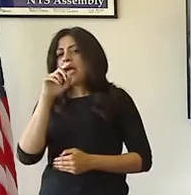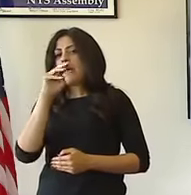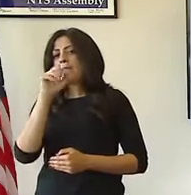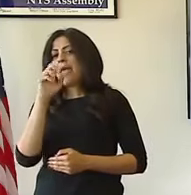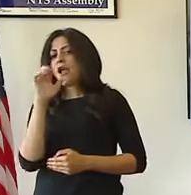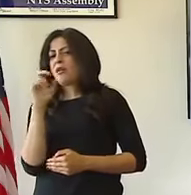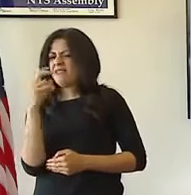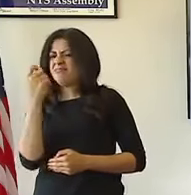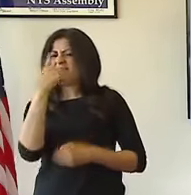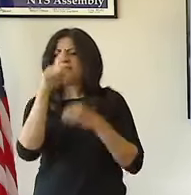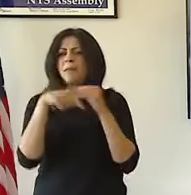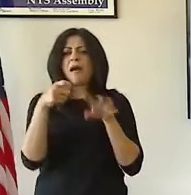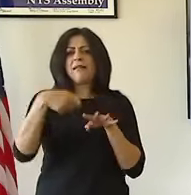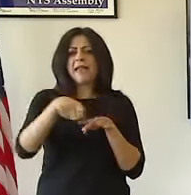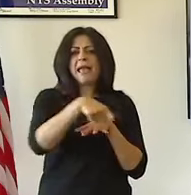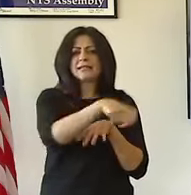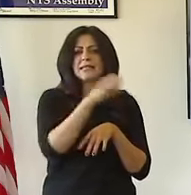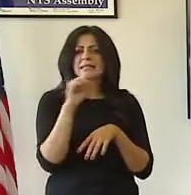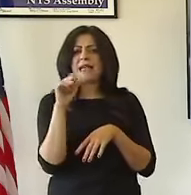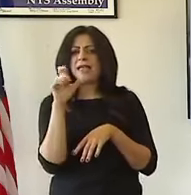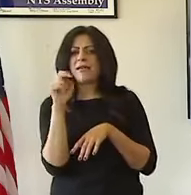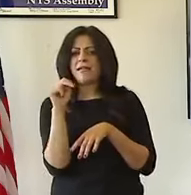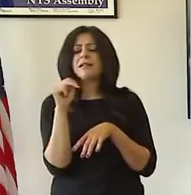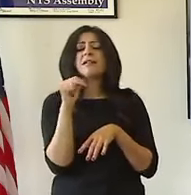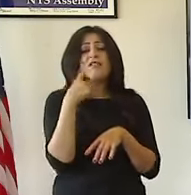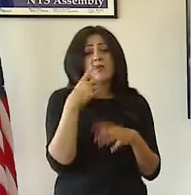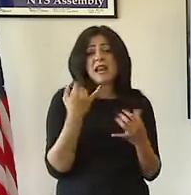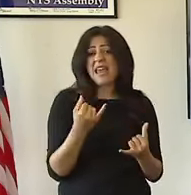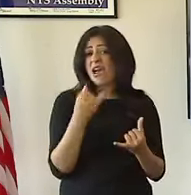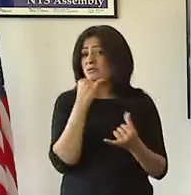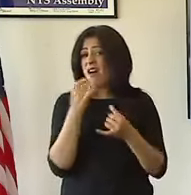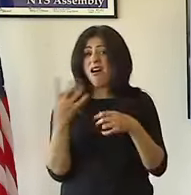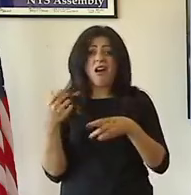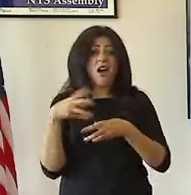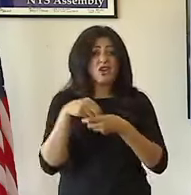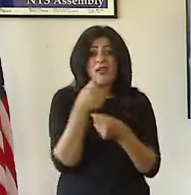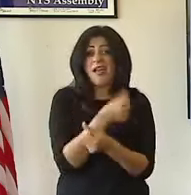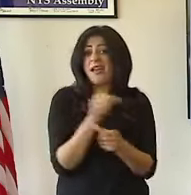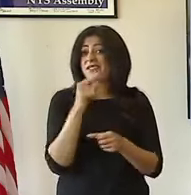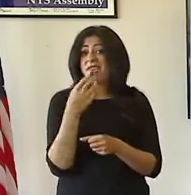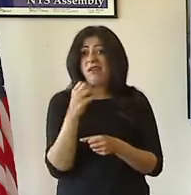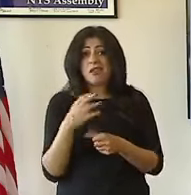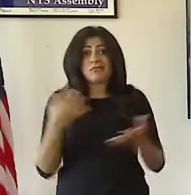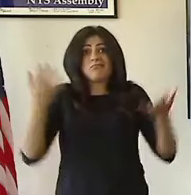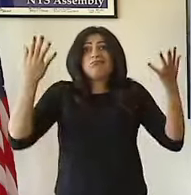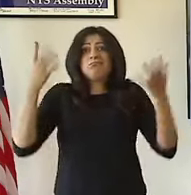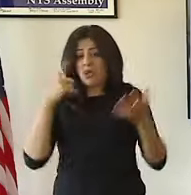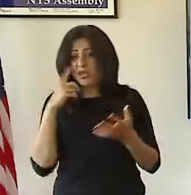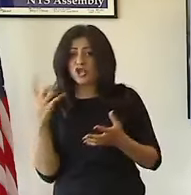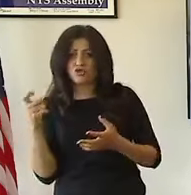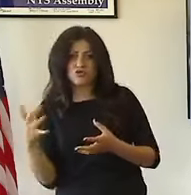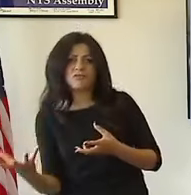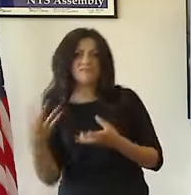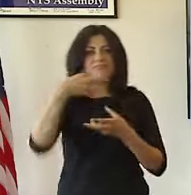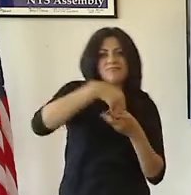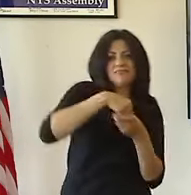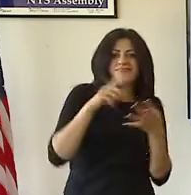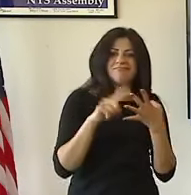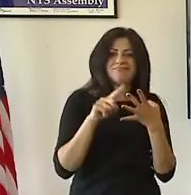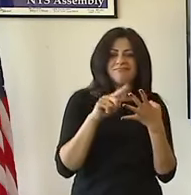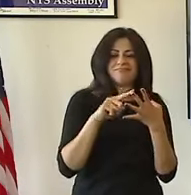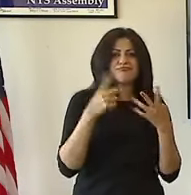that, but I'll say it again. Right now, nail salons not covered in any phase. We think they should go hand in hand with phase